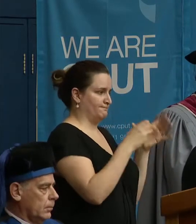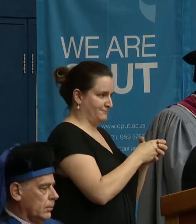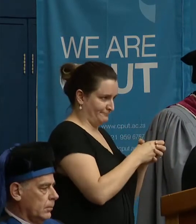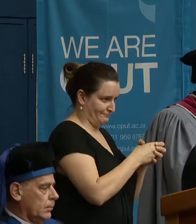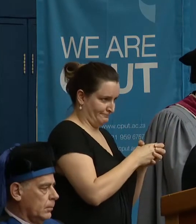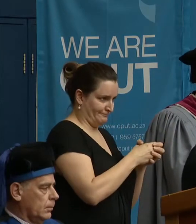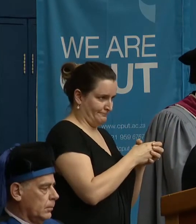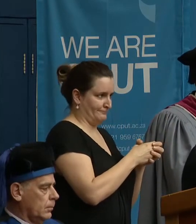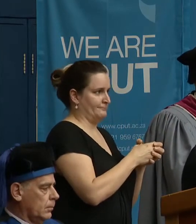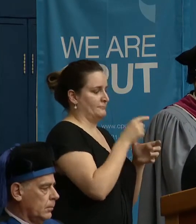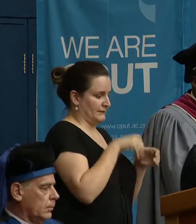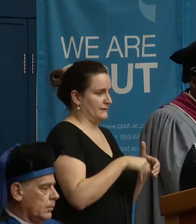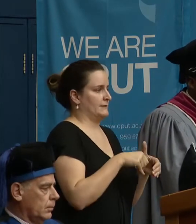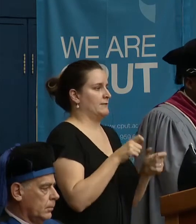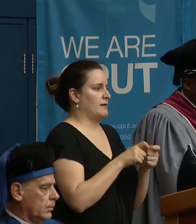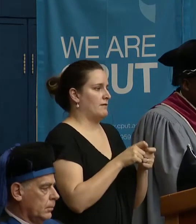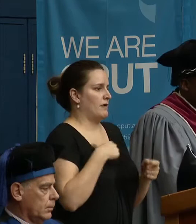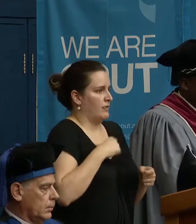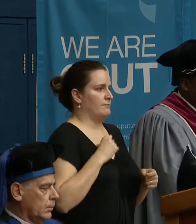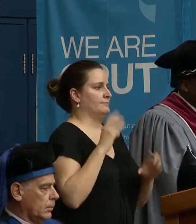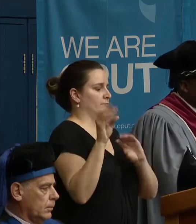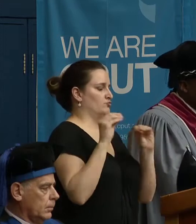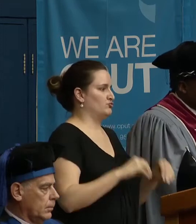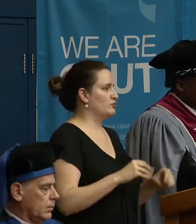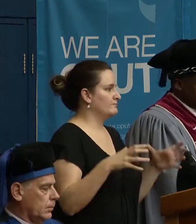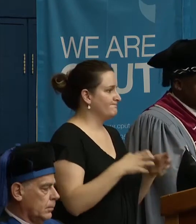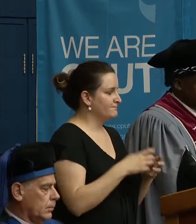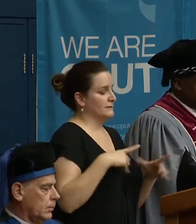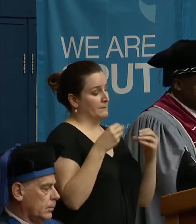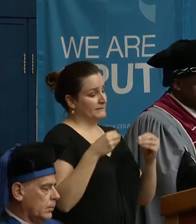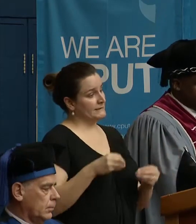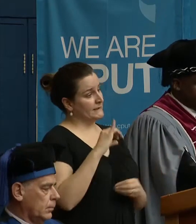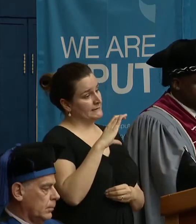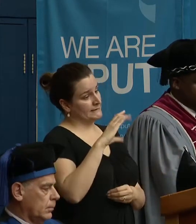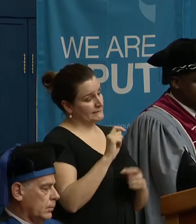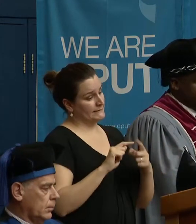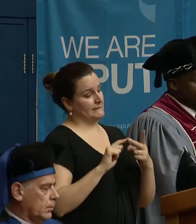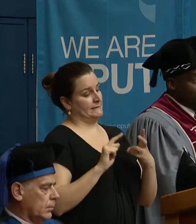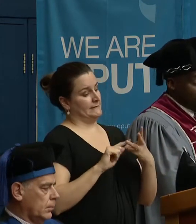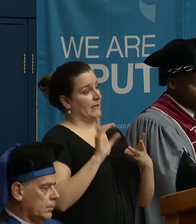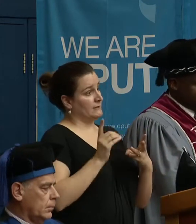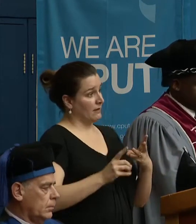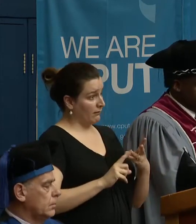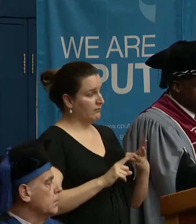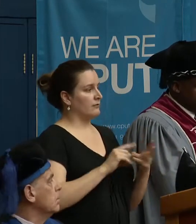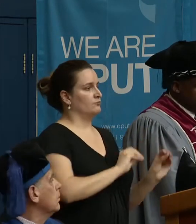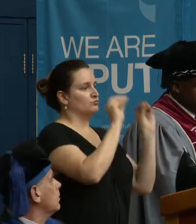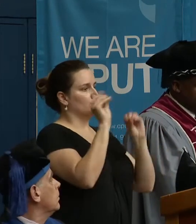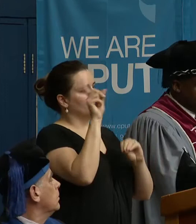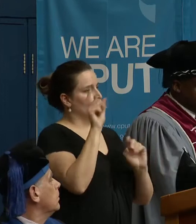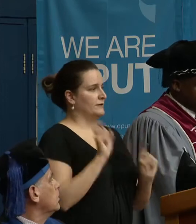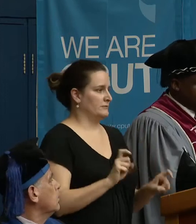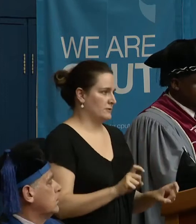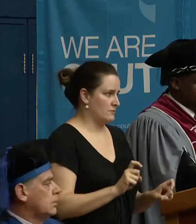programs, on the Bellville campus, and our business, ICT, and design program on the Cape Town campus.